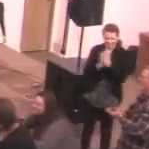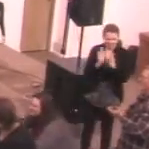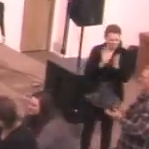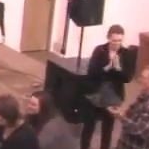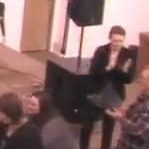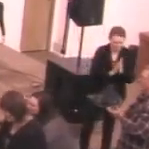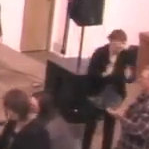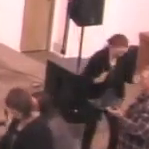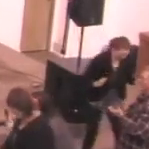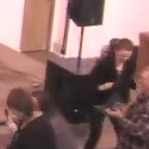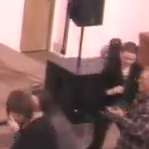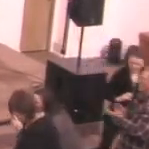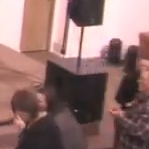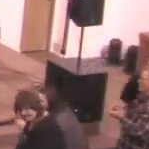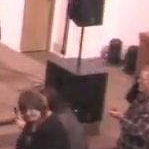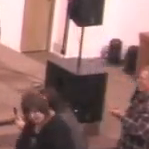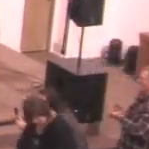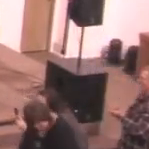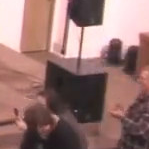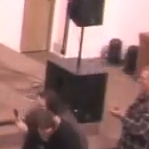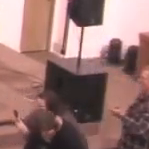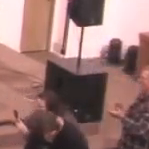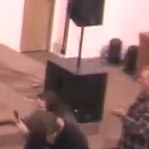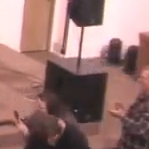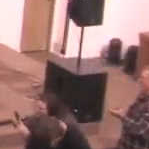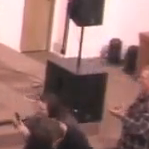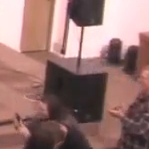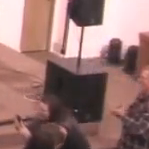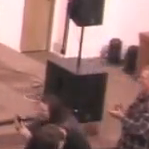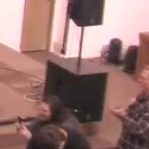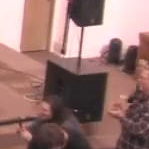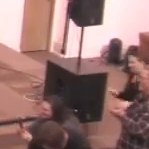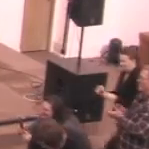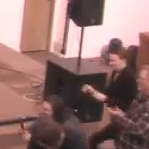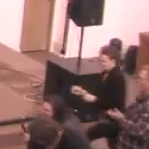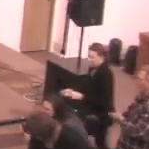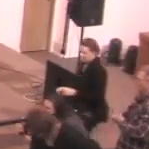All right, you all might have a seat. Didn't they do awesome this year?